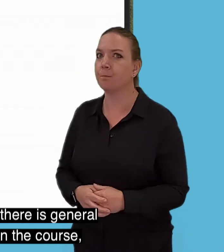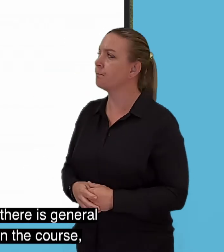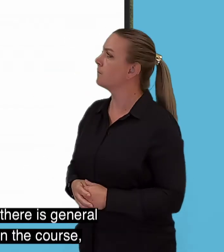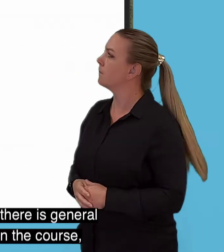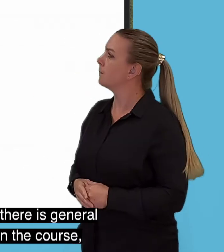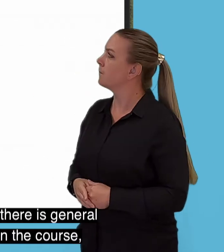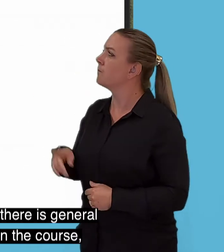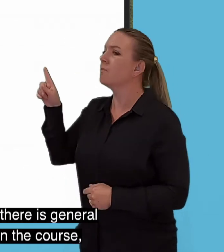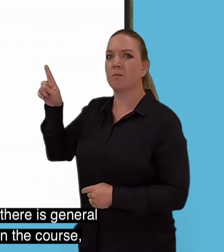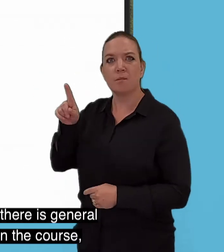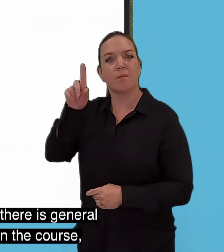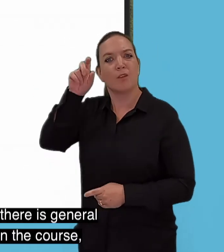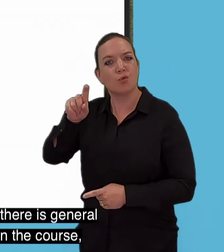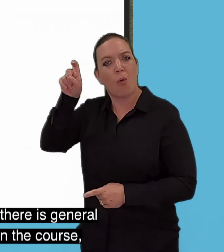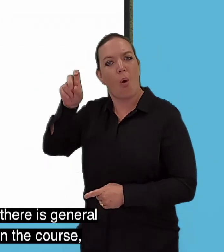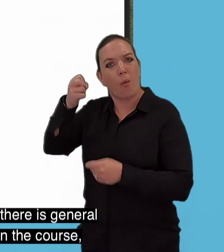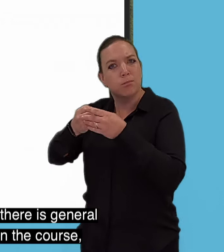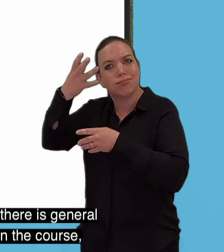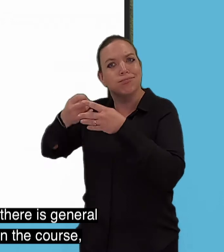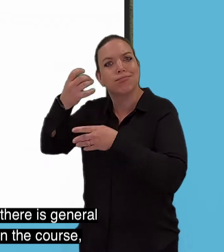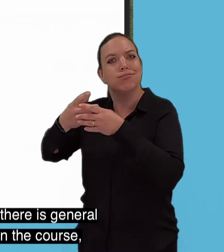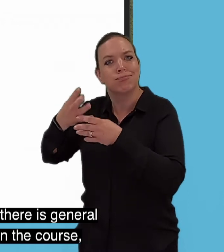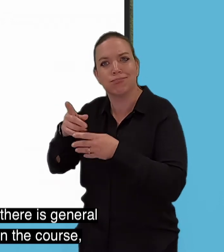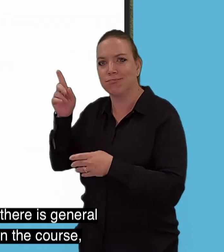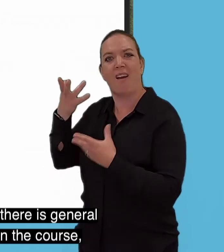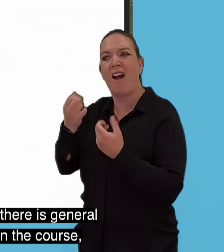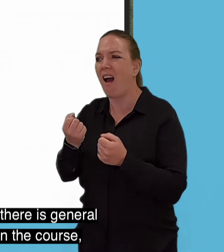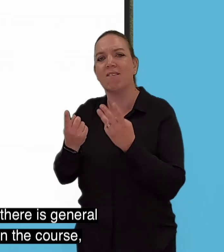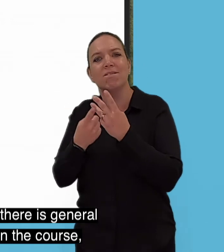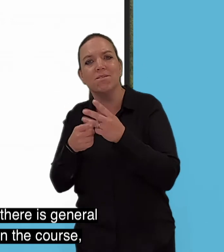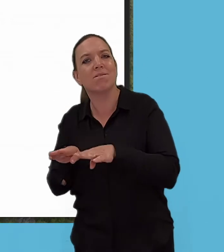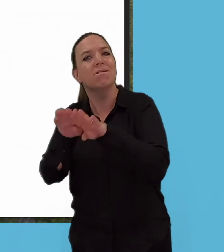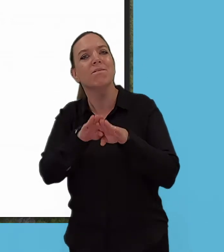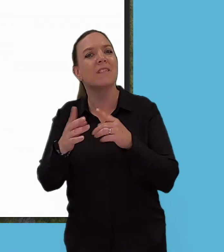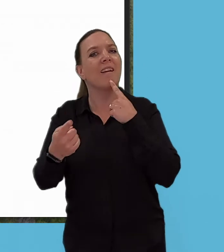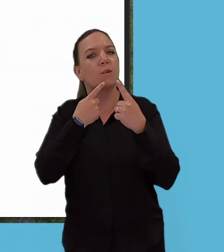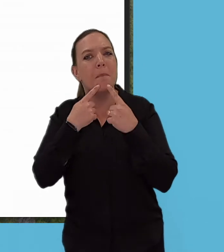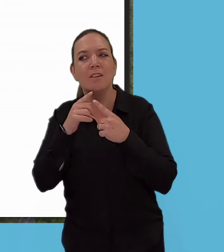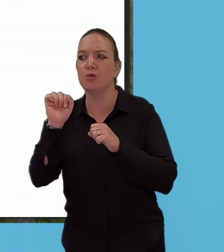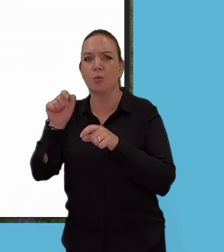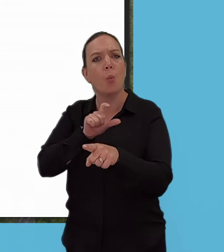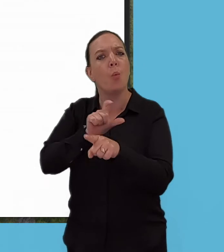Also, once you scroll down the page, there is general information about what is covered in the course,